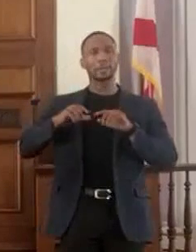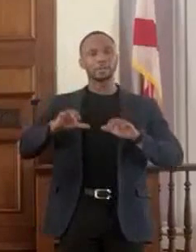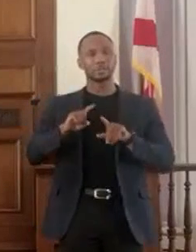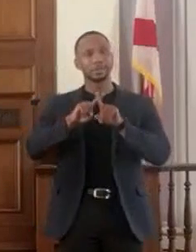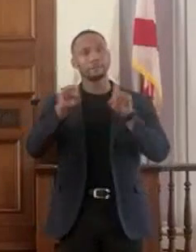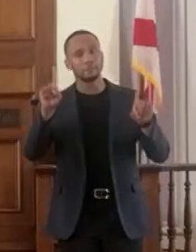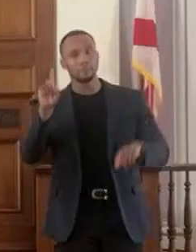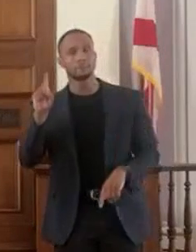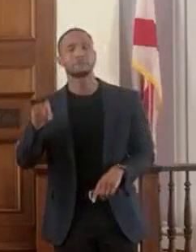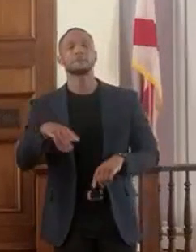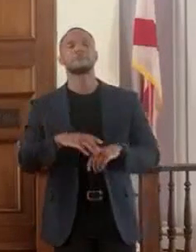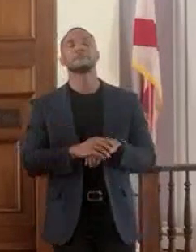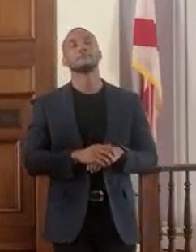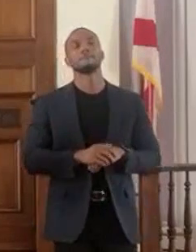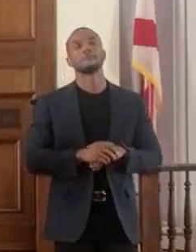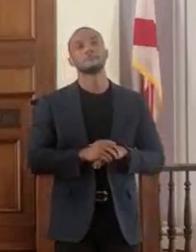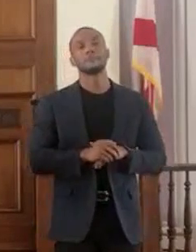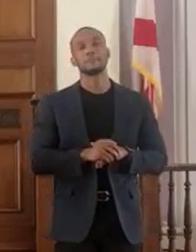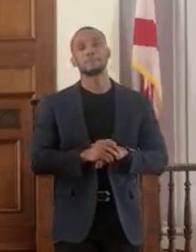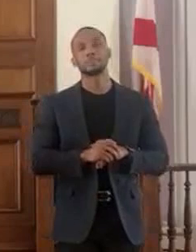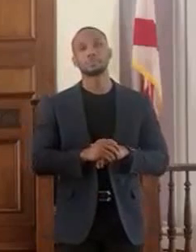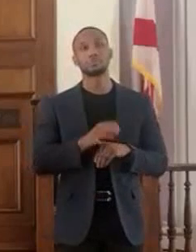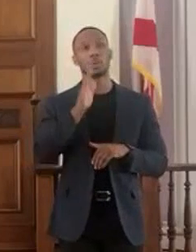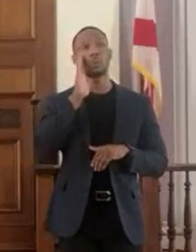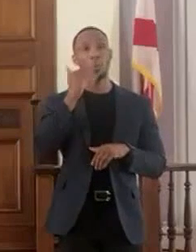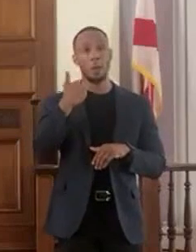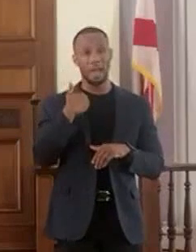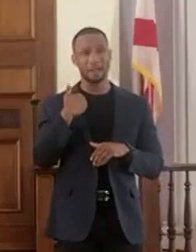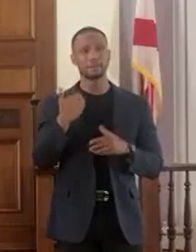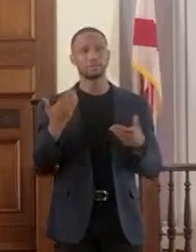Well, we're going to have a joint study